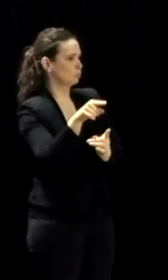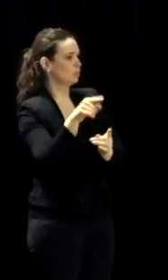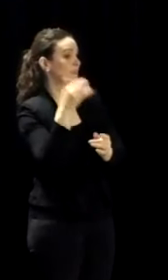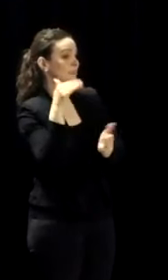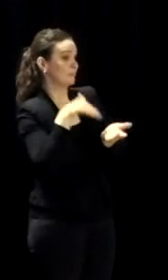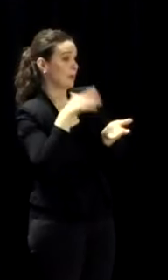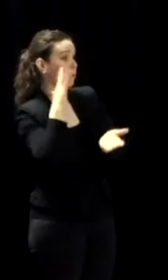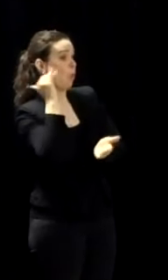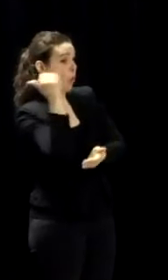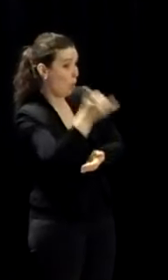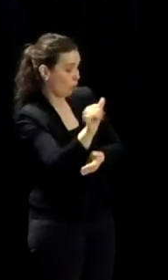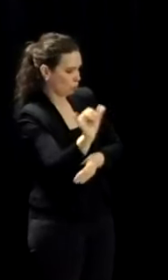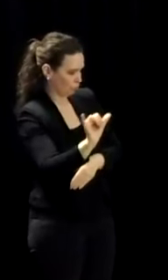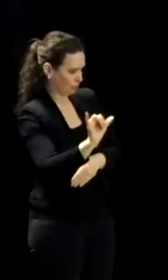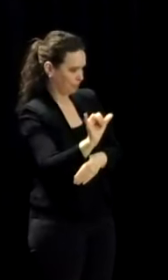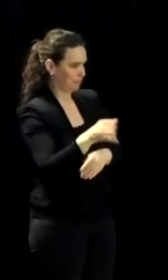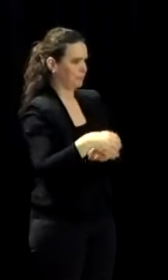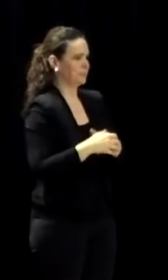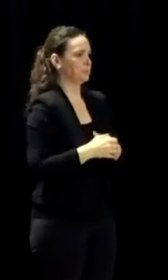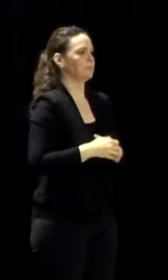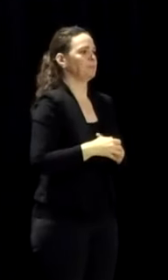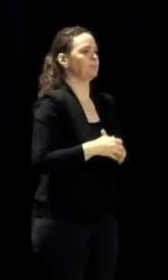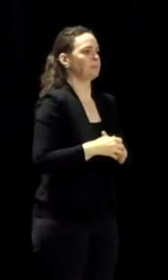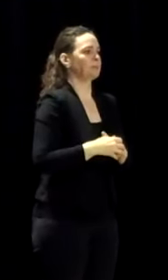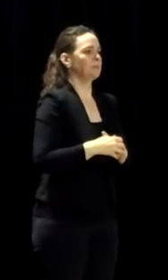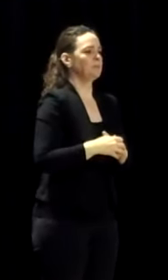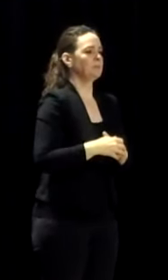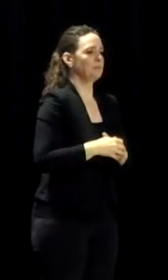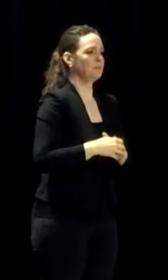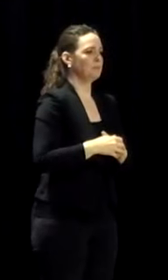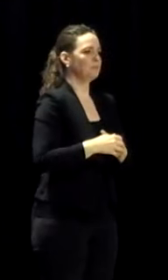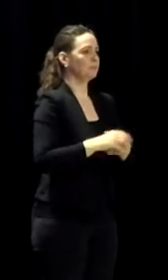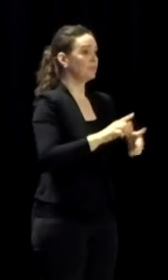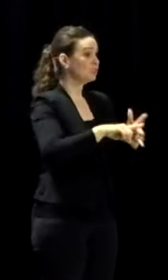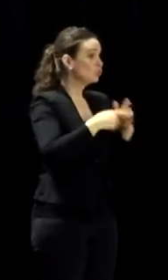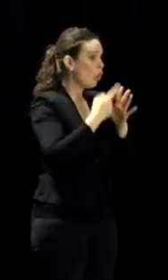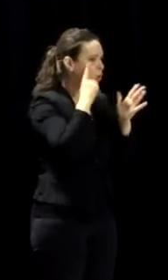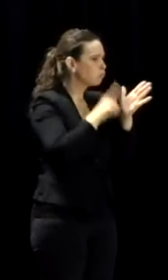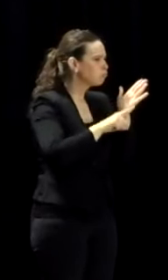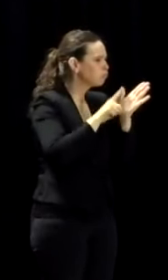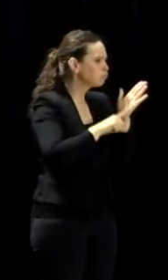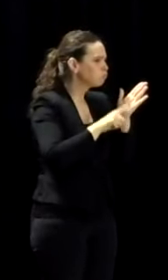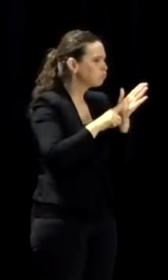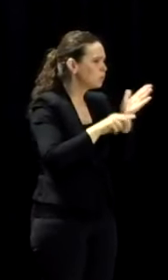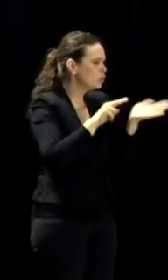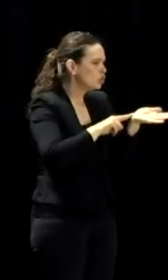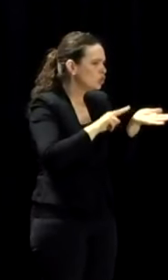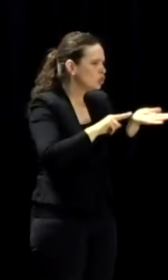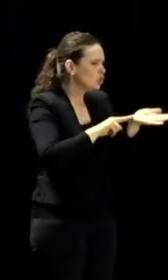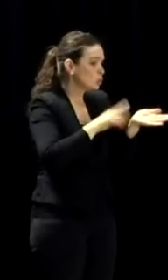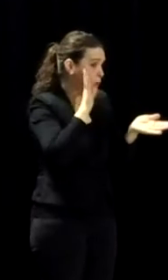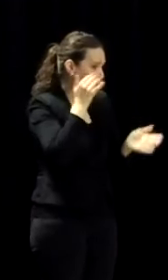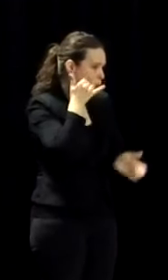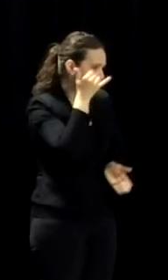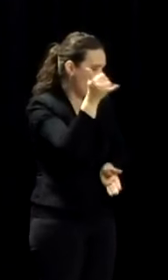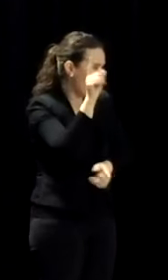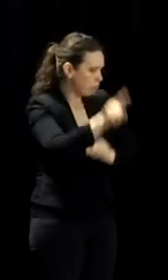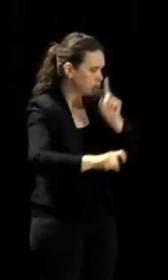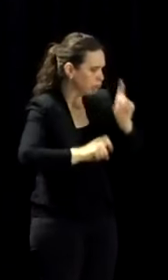well. To begin the investigation, the nurse who calls will ask standard questions related to your